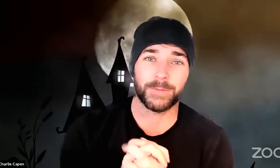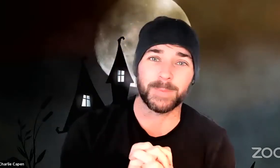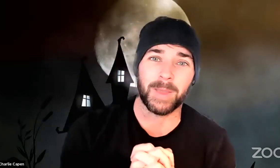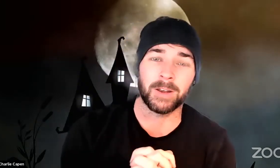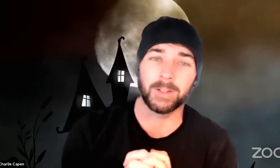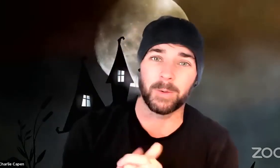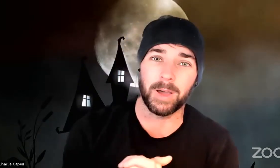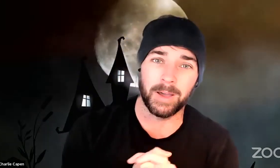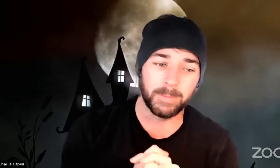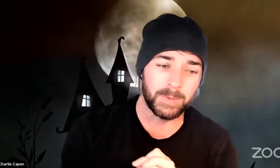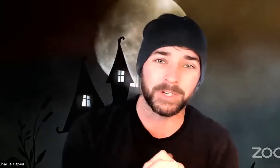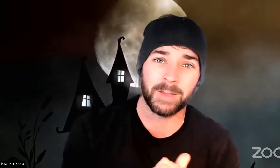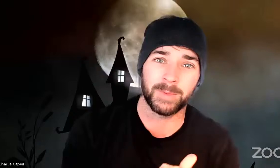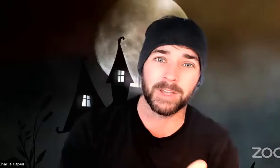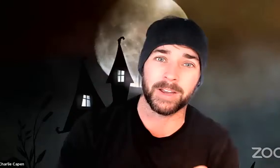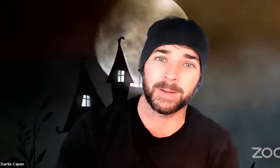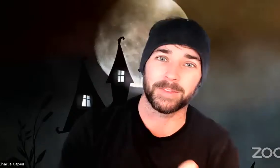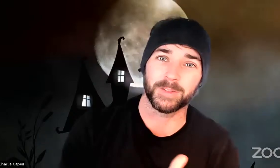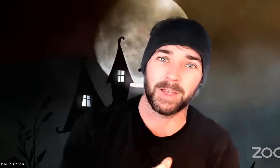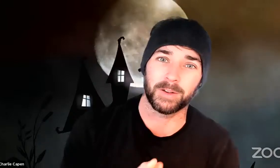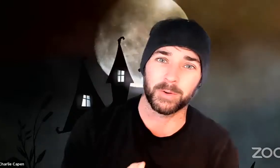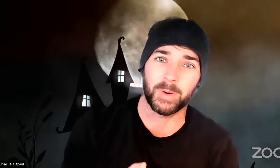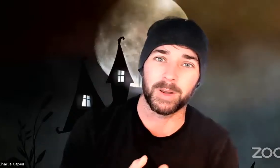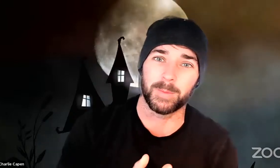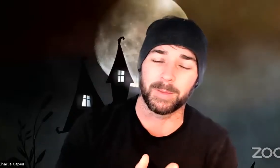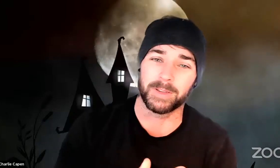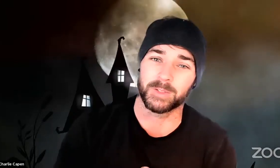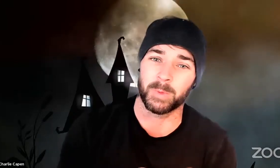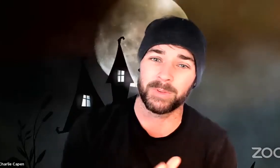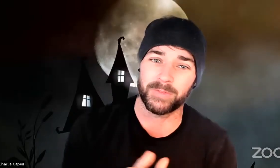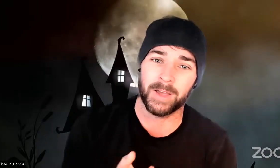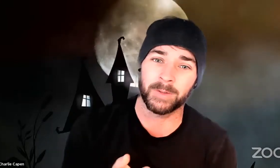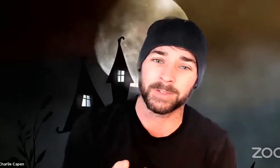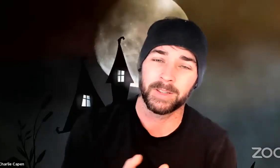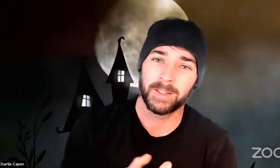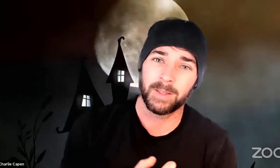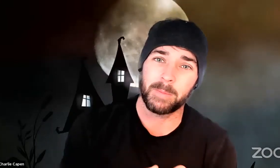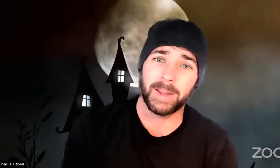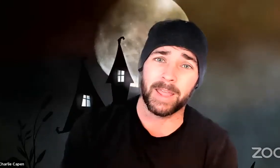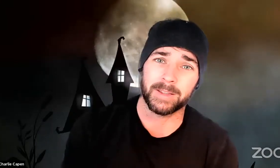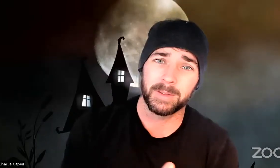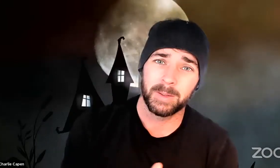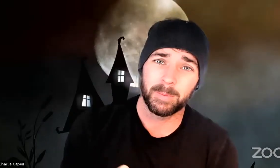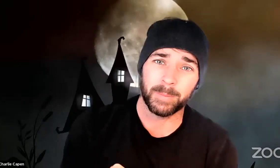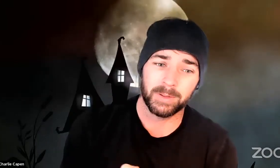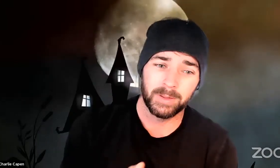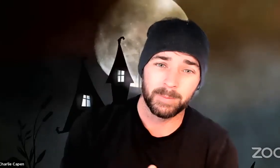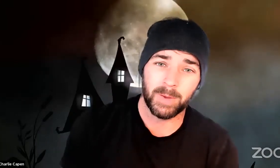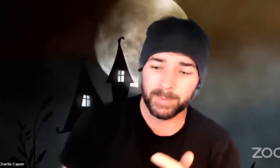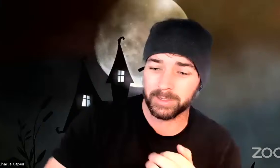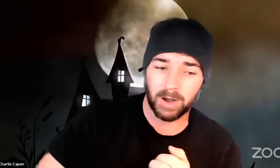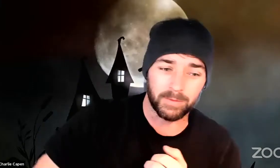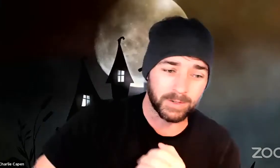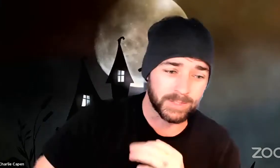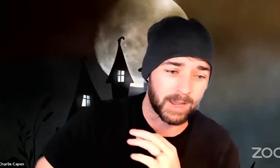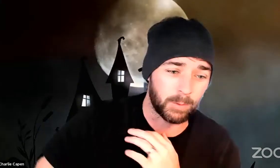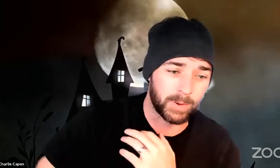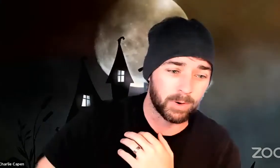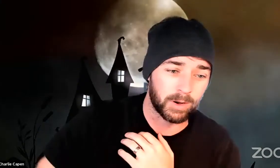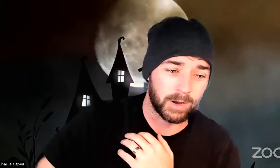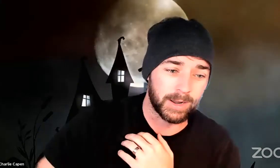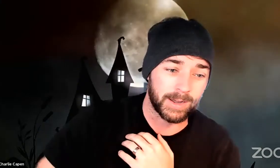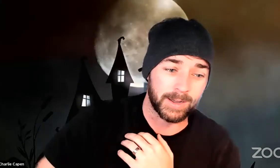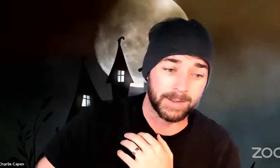excited for this panel. Misha and I have been talking about this panel for quite a bit because when we found Maniac pumpkin carvers,